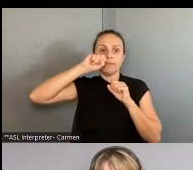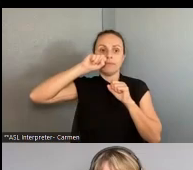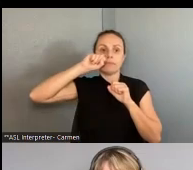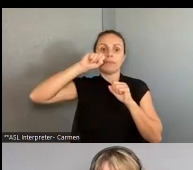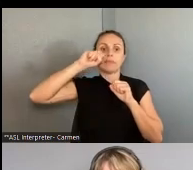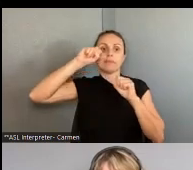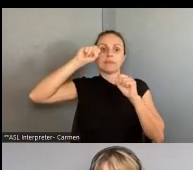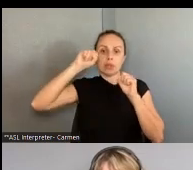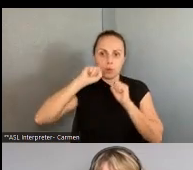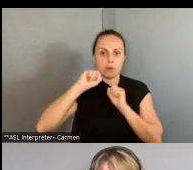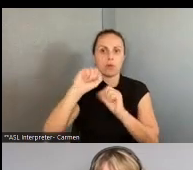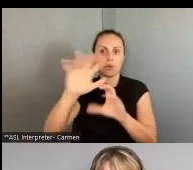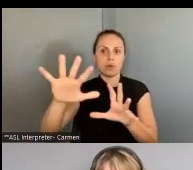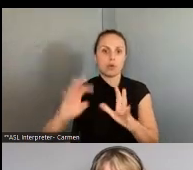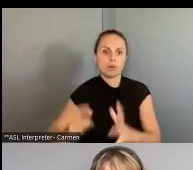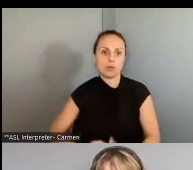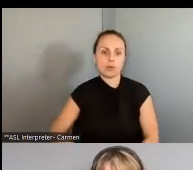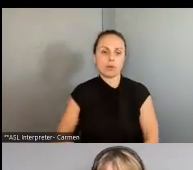And exhale.